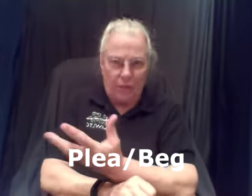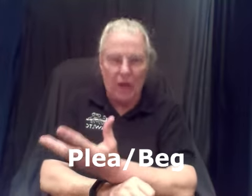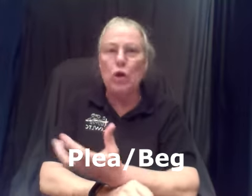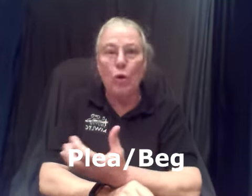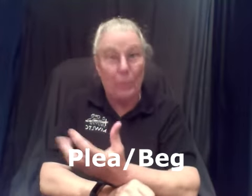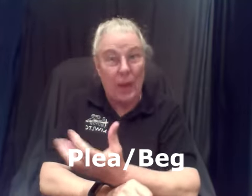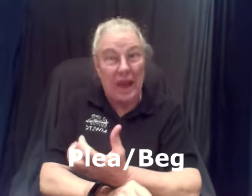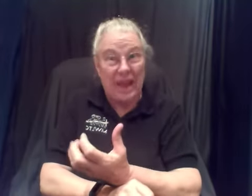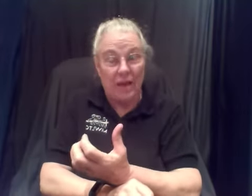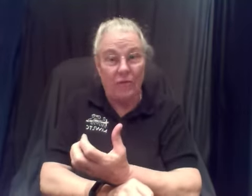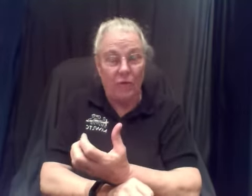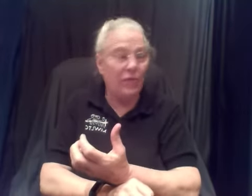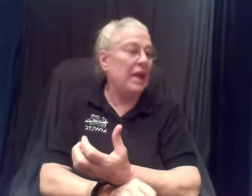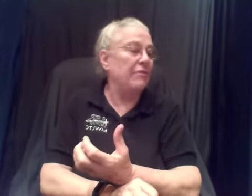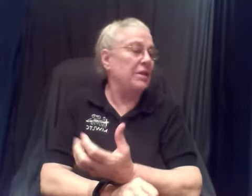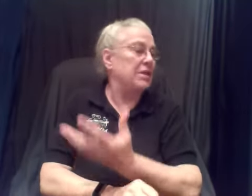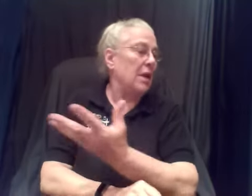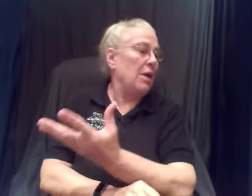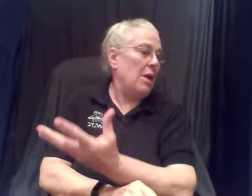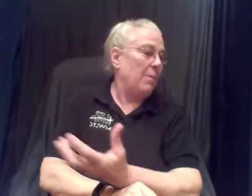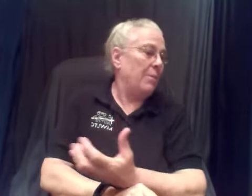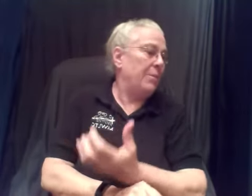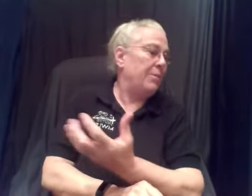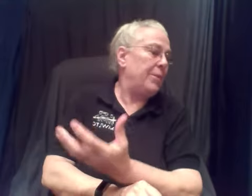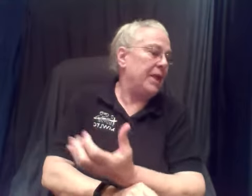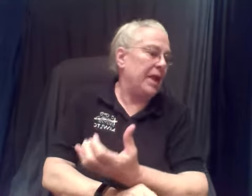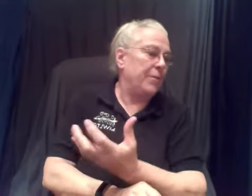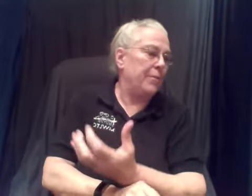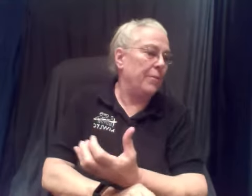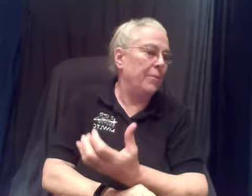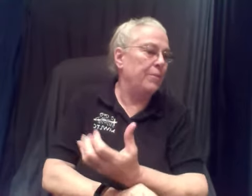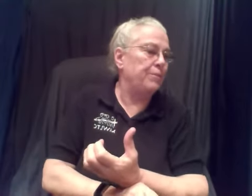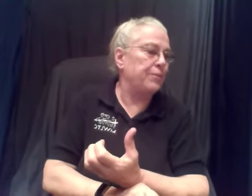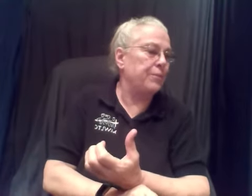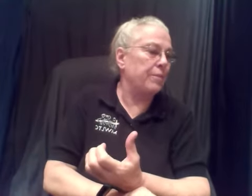you're begging for forgiveness. Plea.